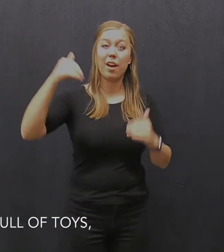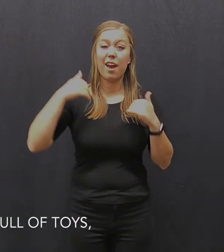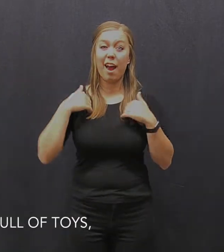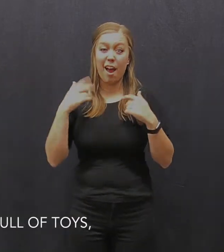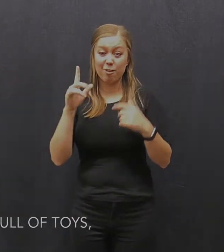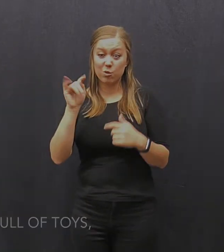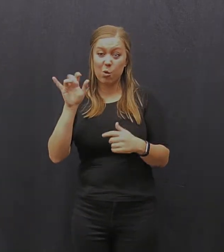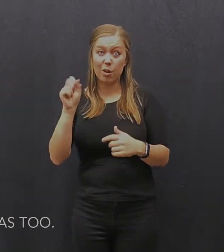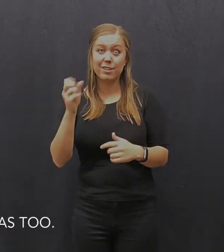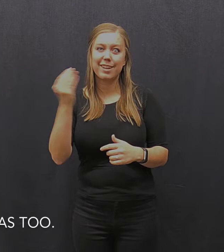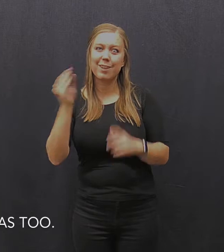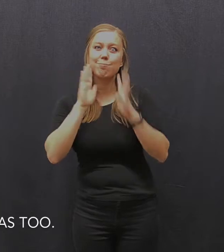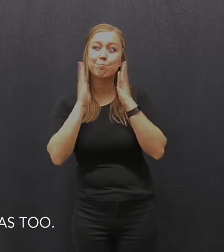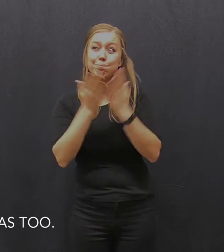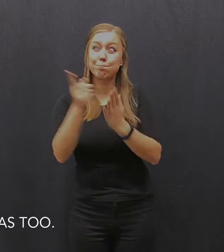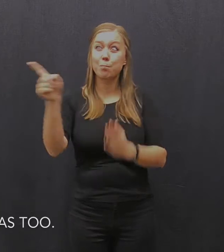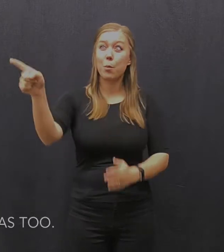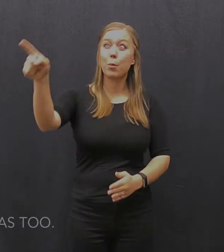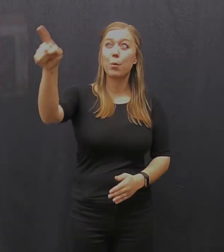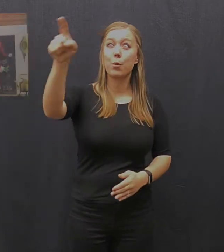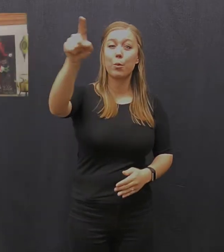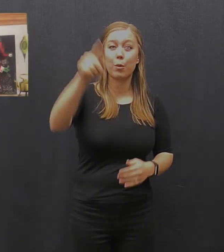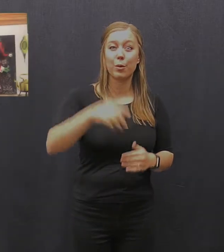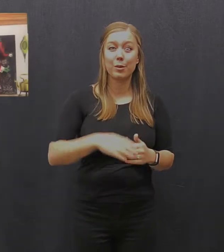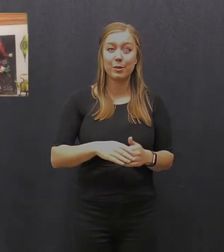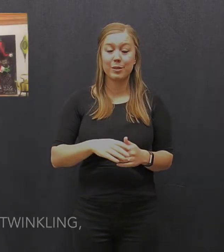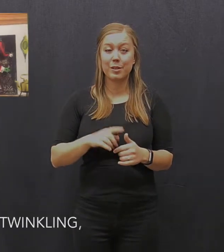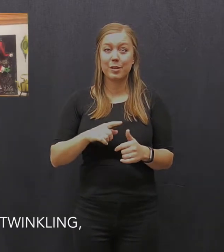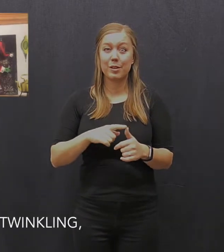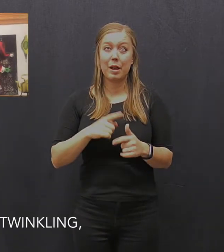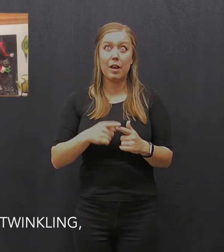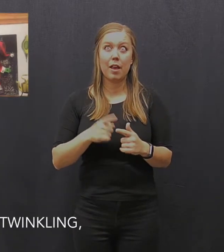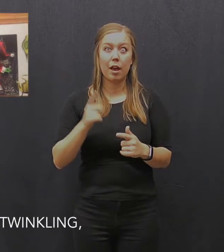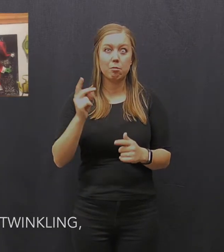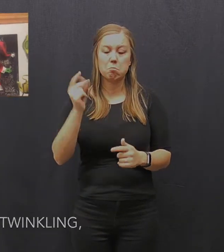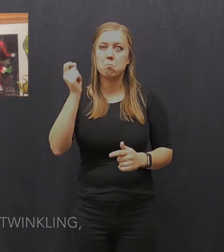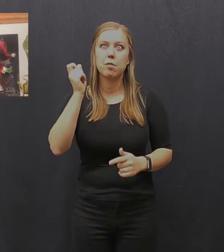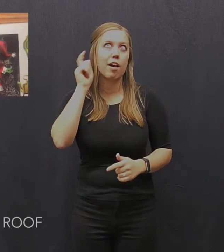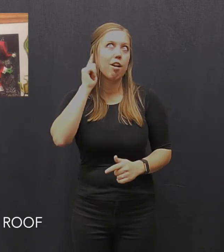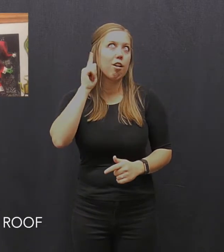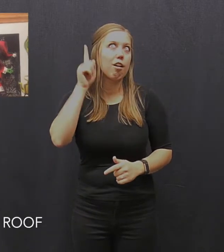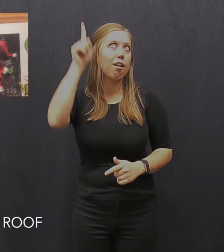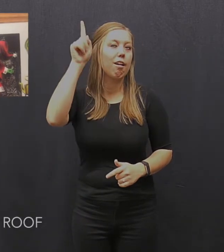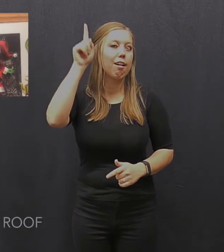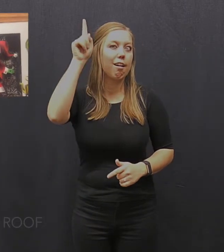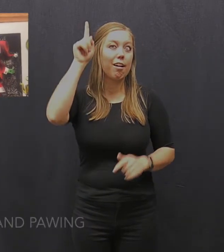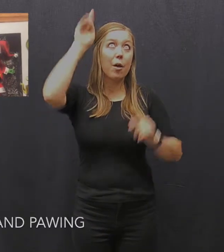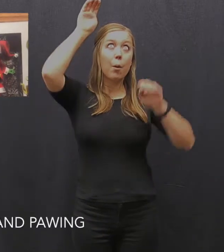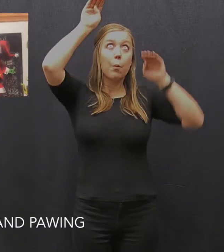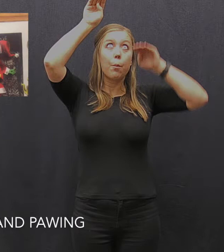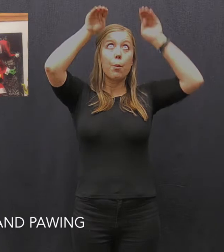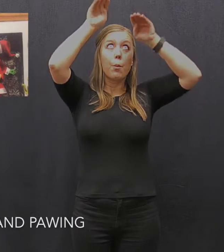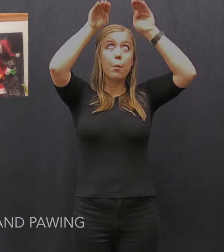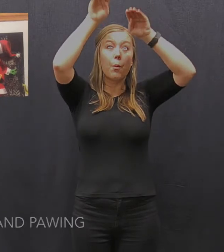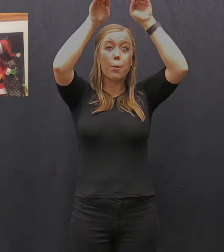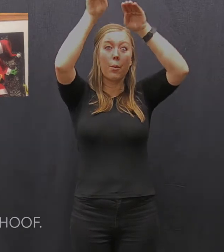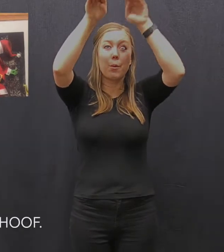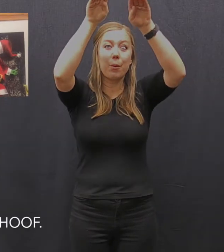St. Nicholas too. And then in a twinkling I heard on the roof the prancing and pawing of each little